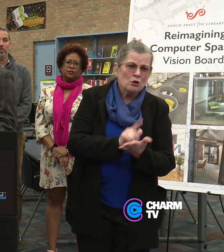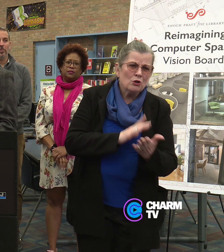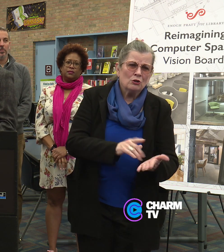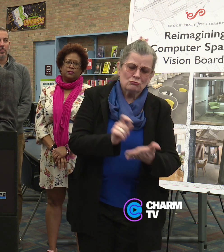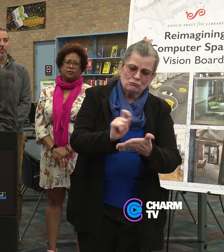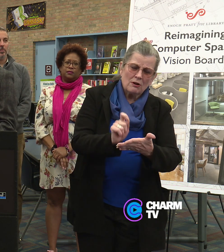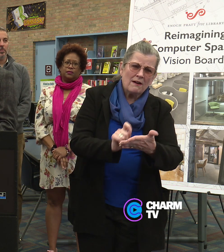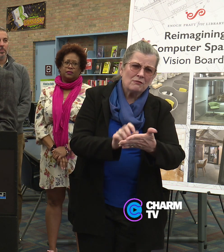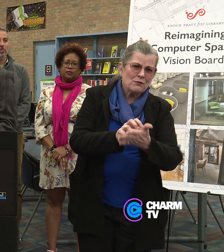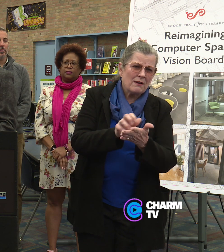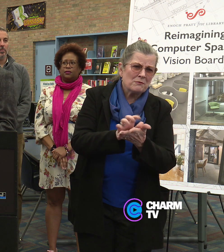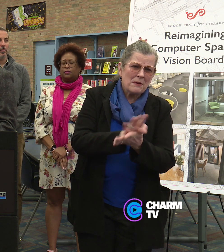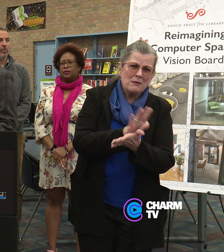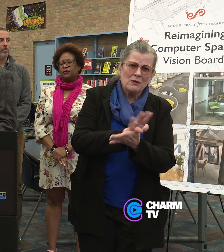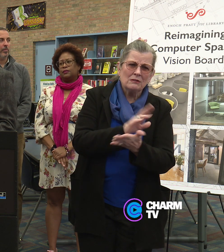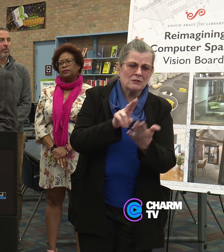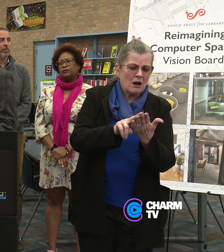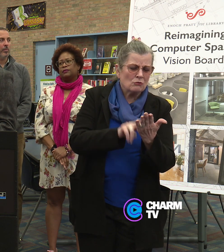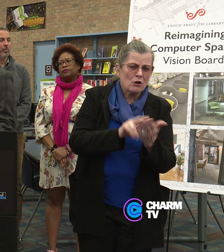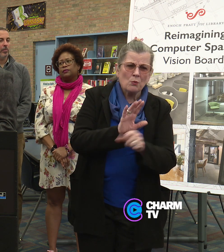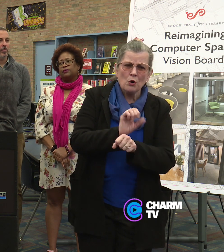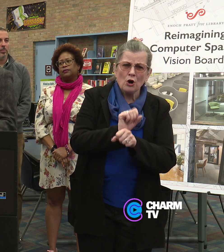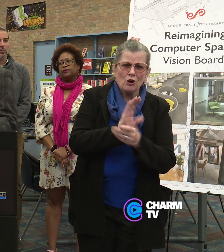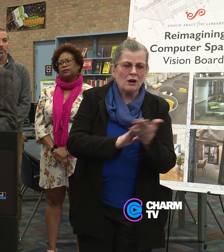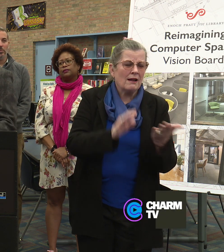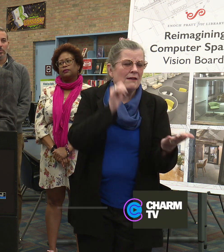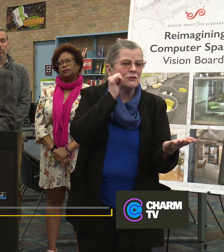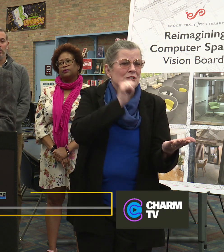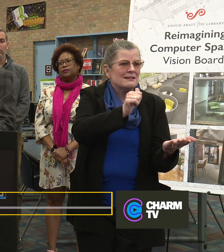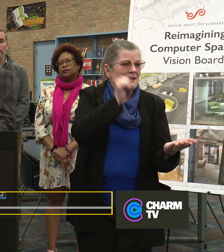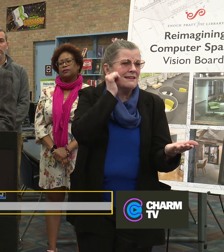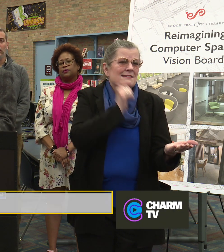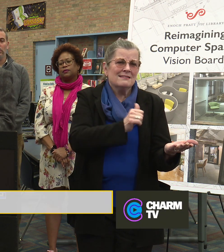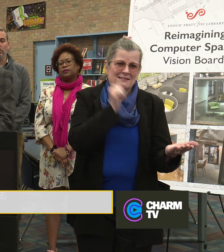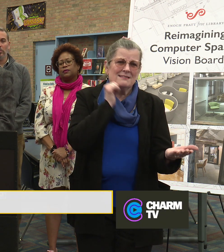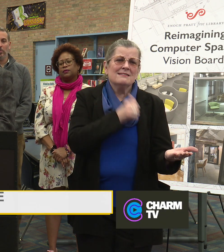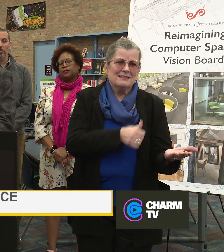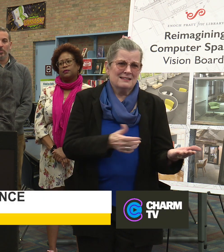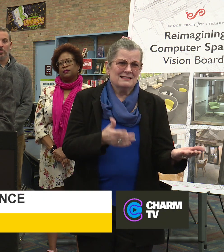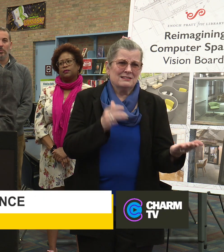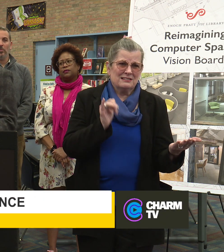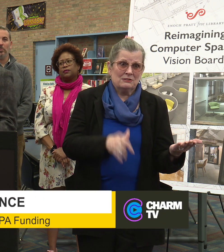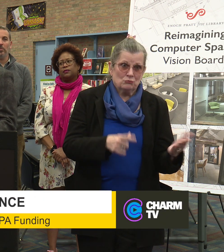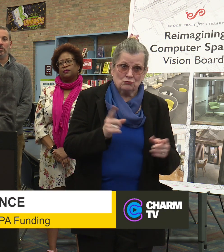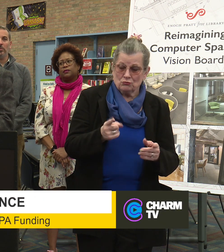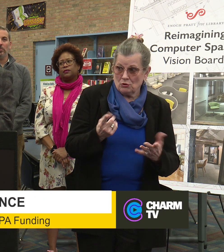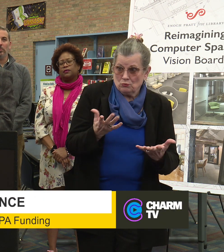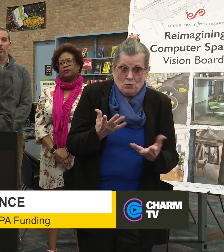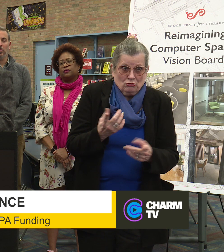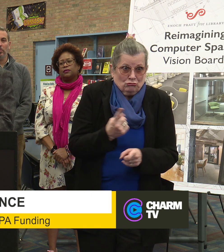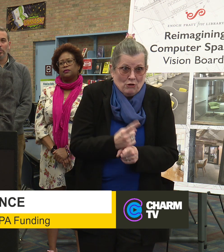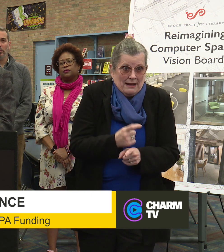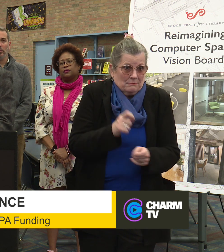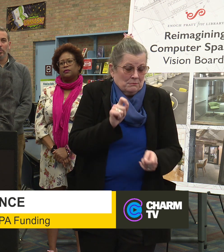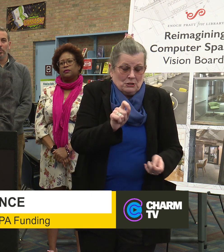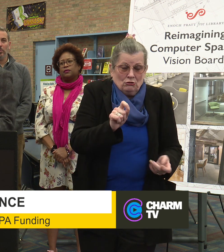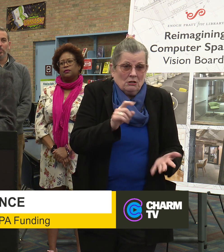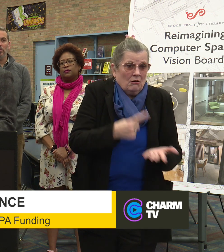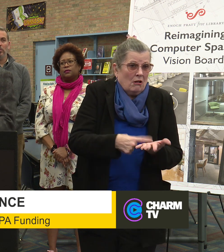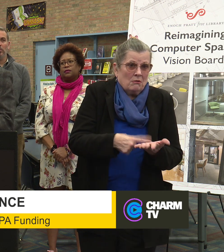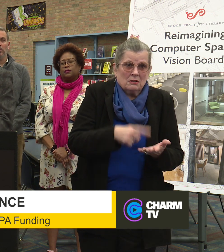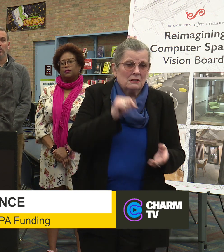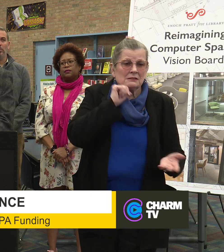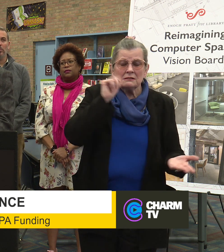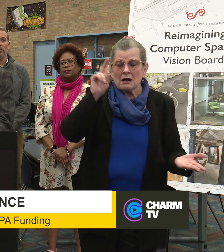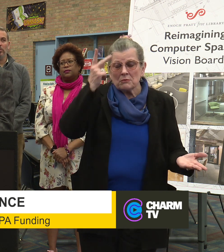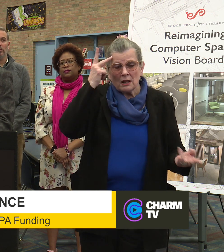great contract workers who do that work each and every day. This is what's right for Baltimore. Not about what people's political feelings and